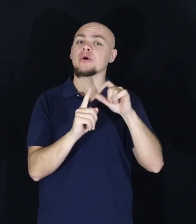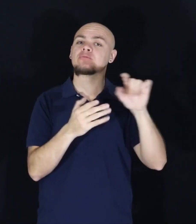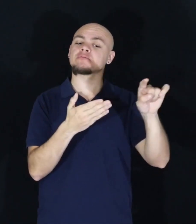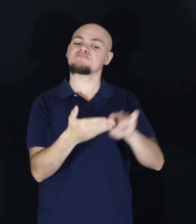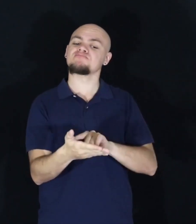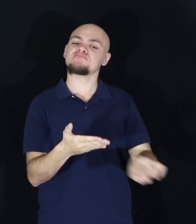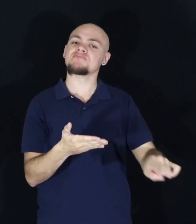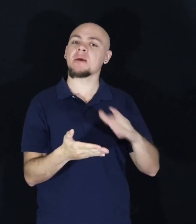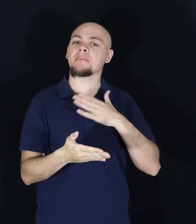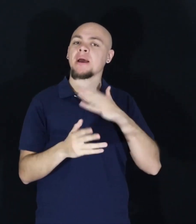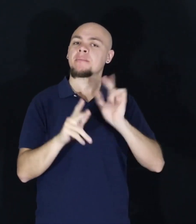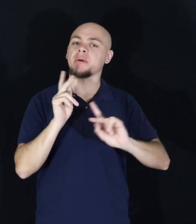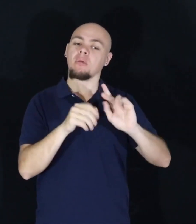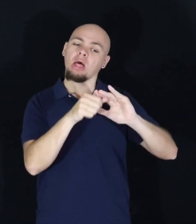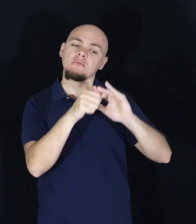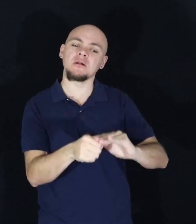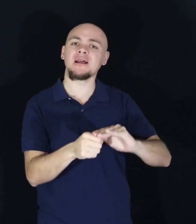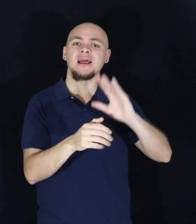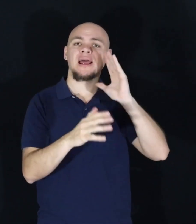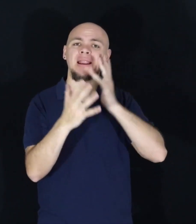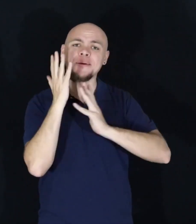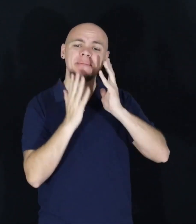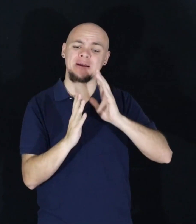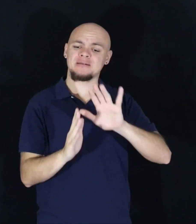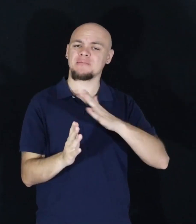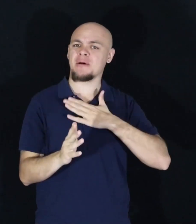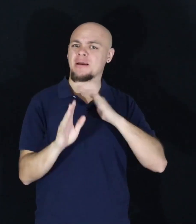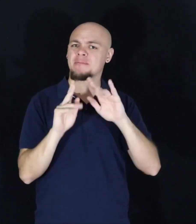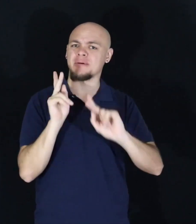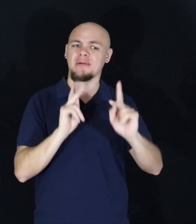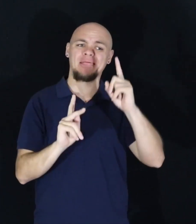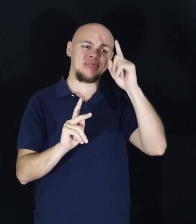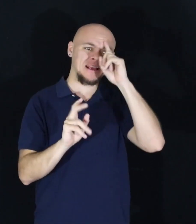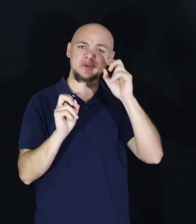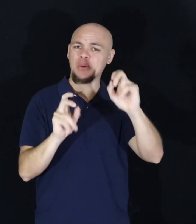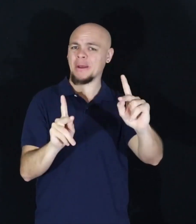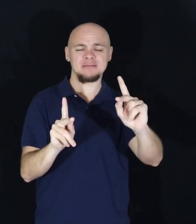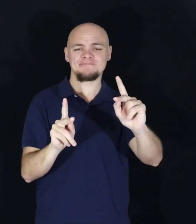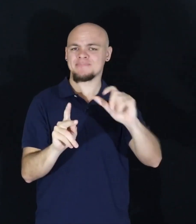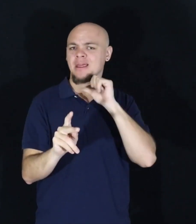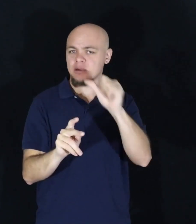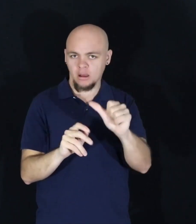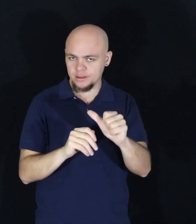and humiliate them, and people think it's okay for them to say, but it's not.